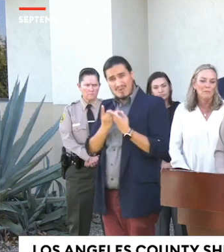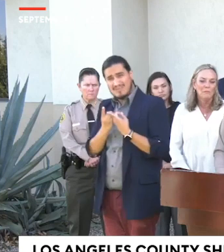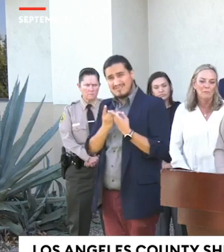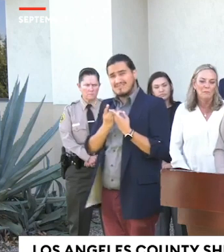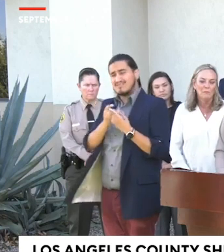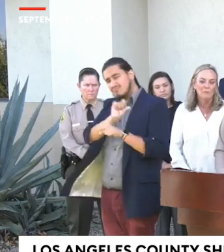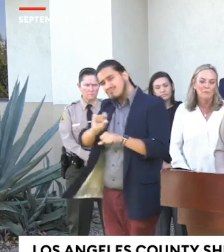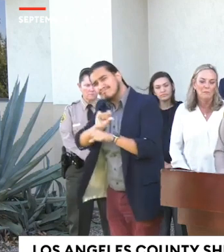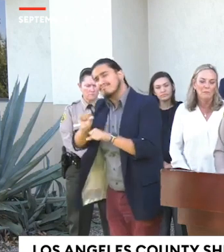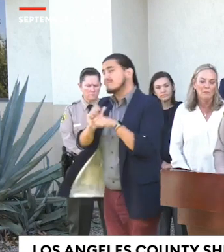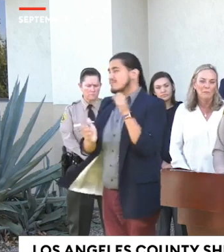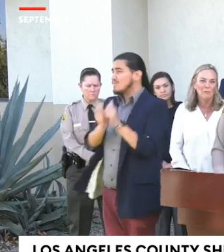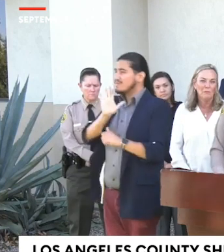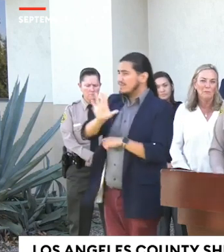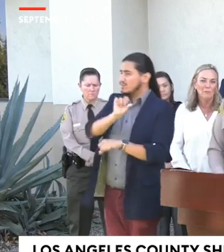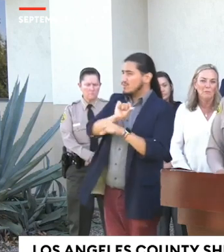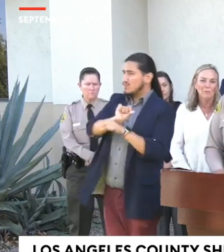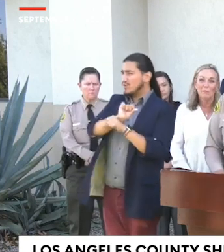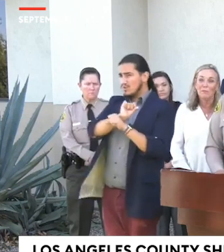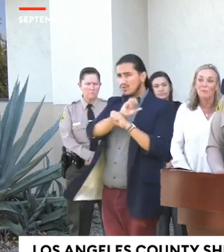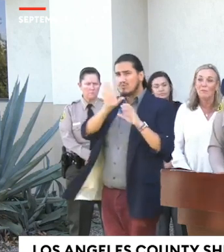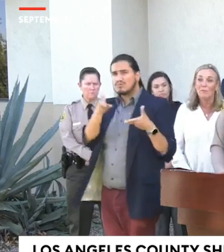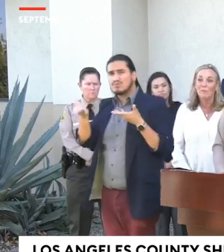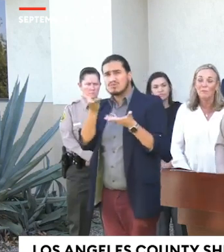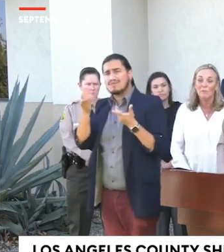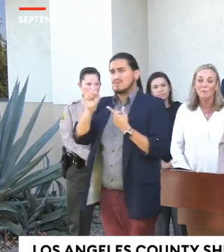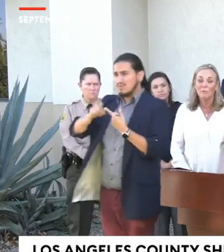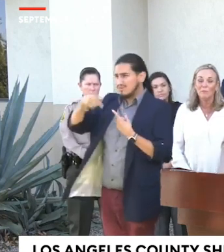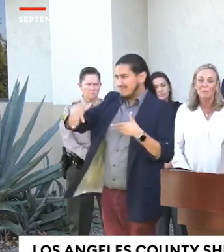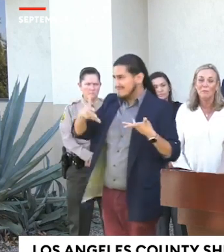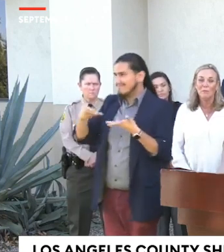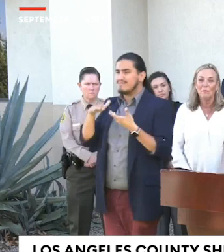He worked the majority of his tenure serving this Palmdale community.